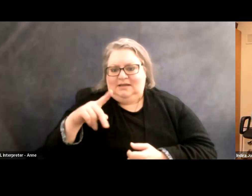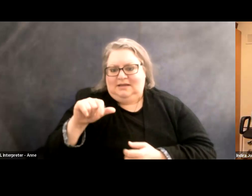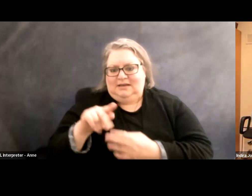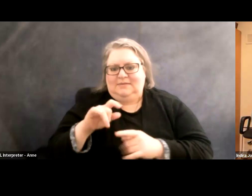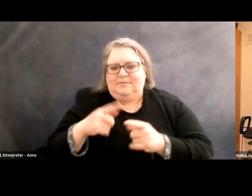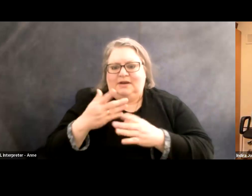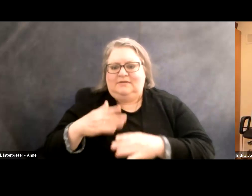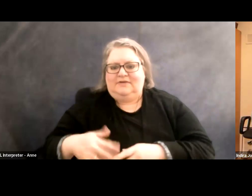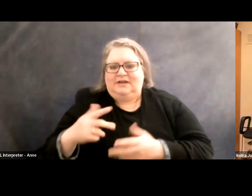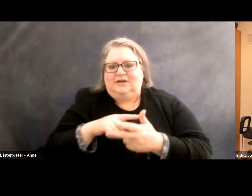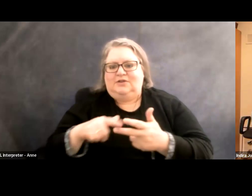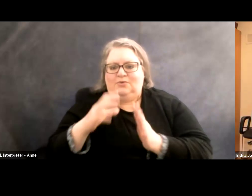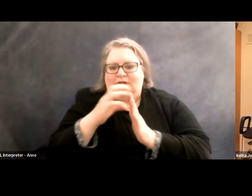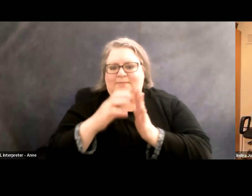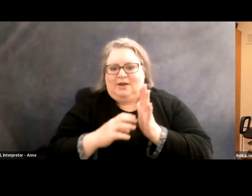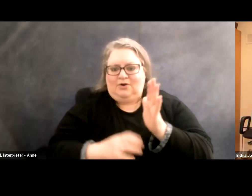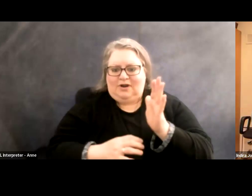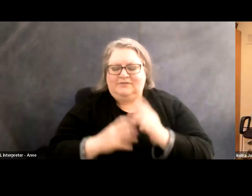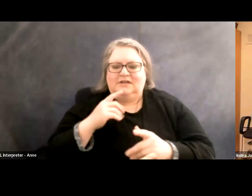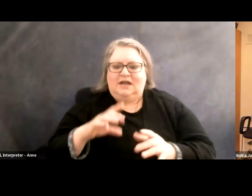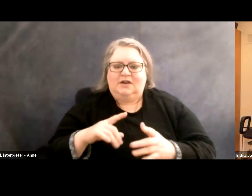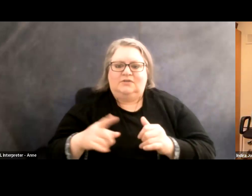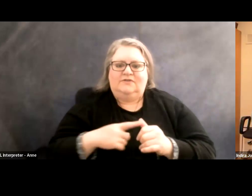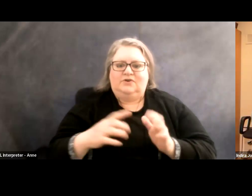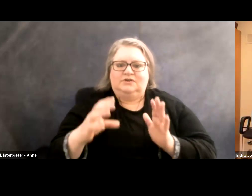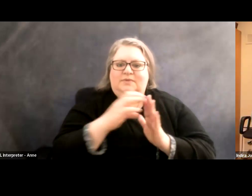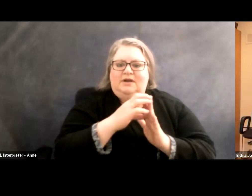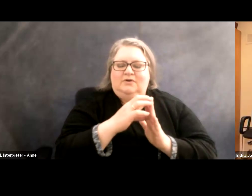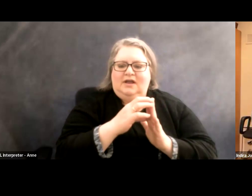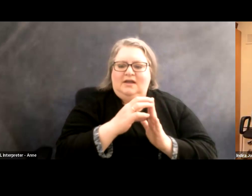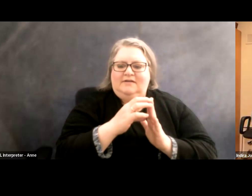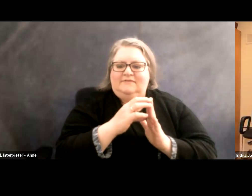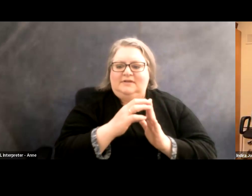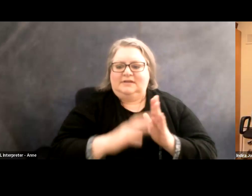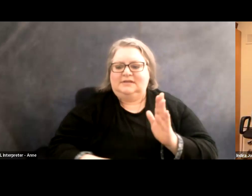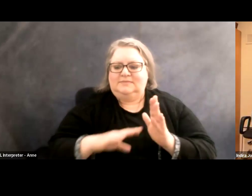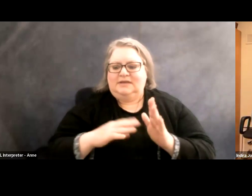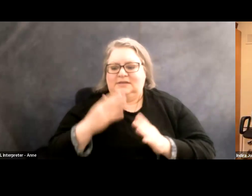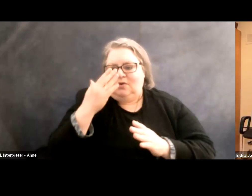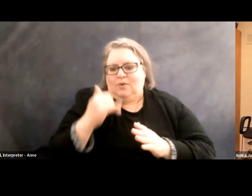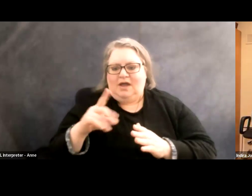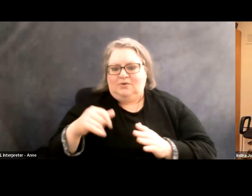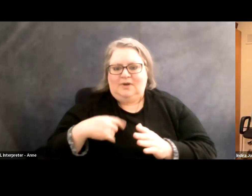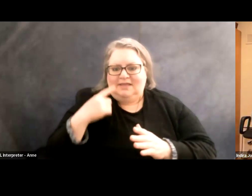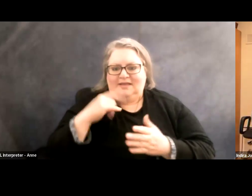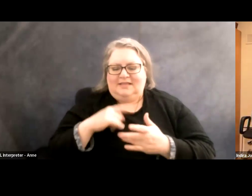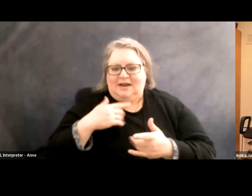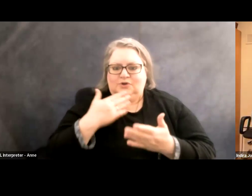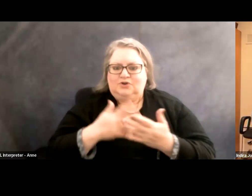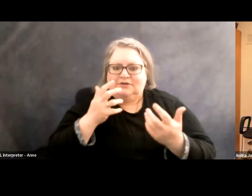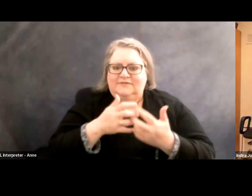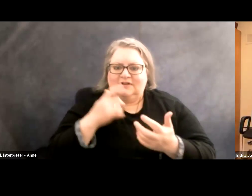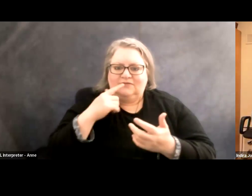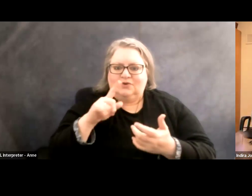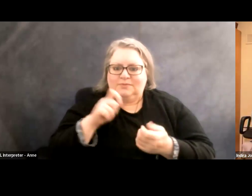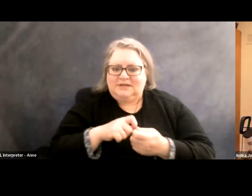into 3 paragraphs. And I do, the first paragraph is basically, why do I think I am a good fit for